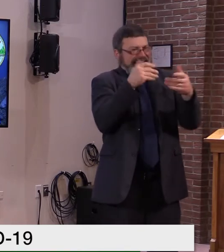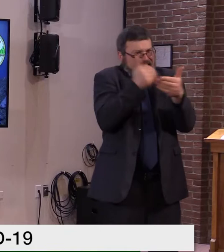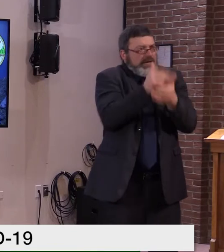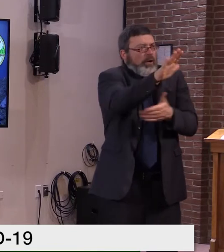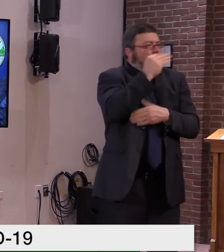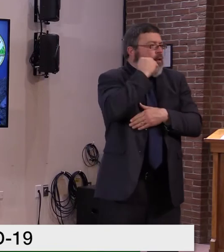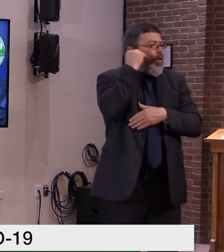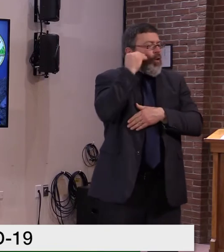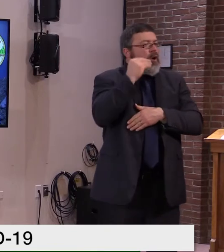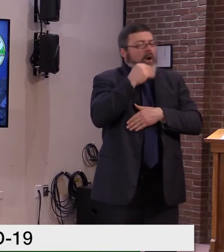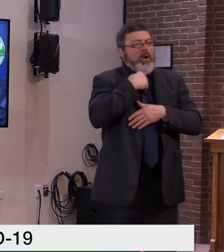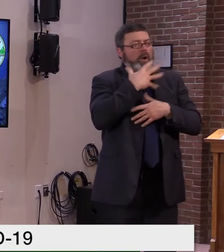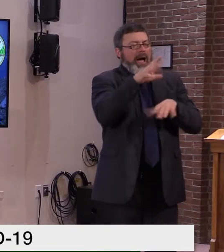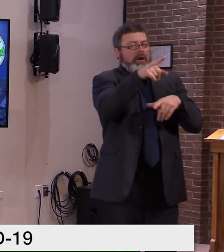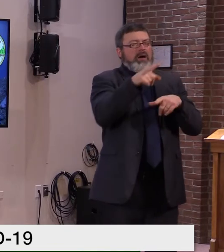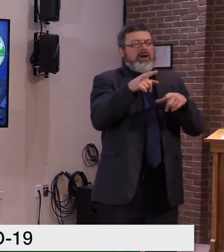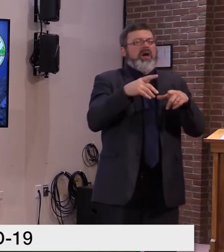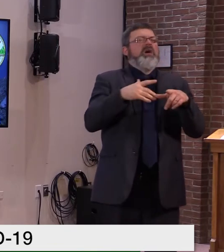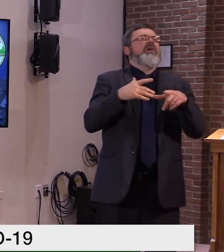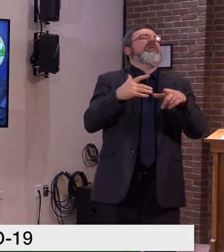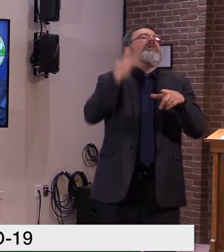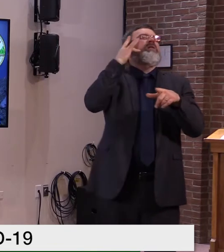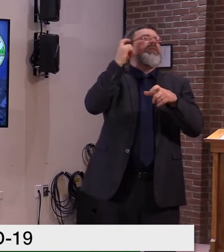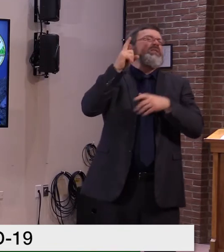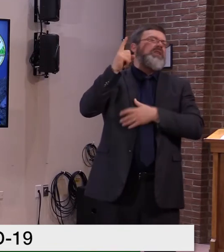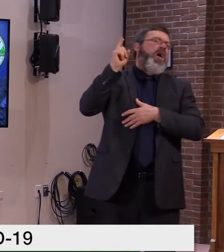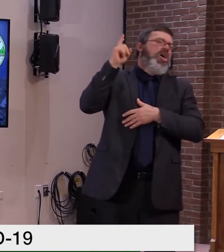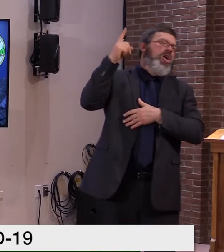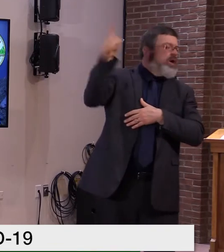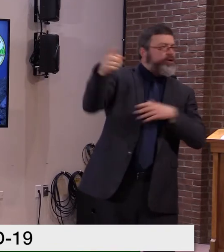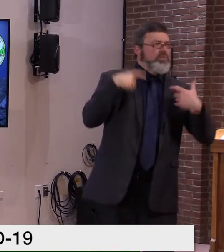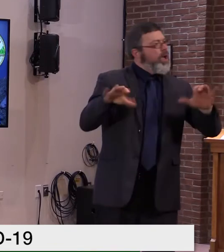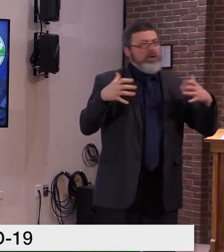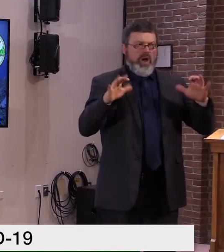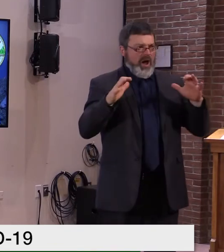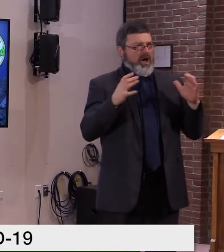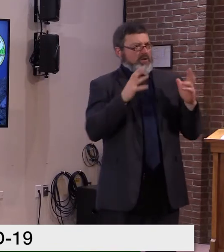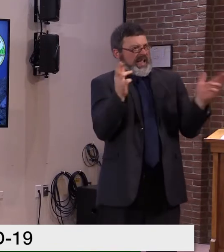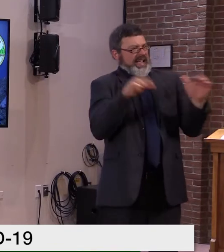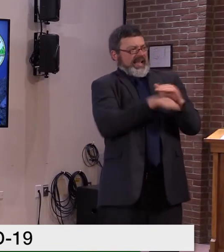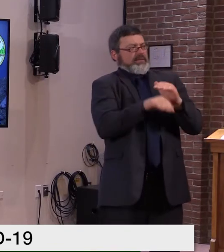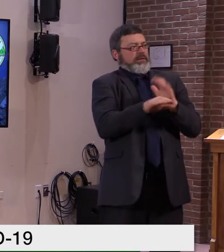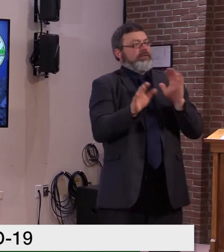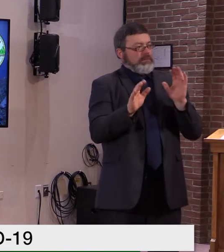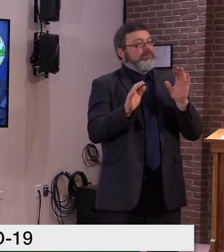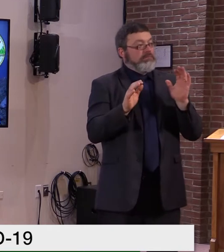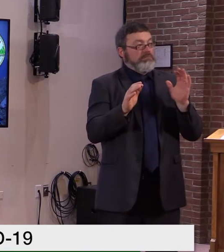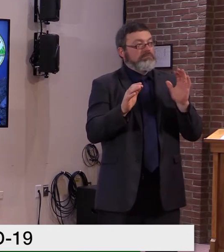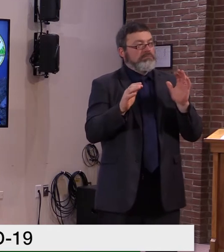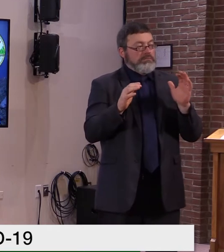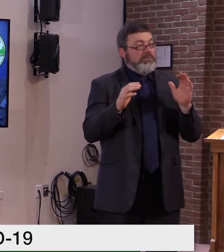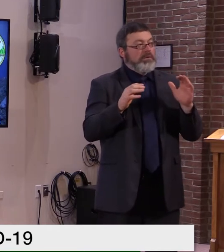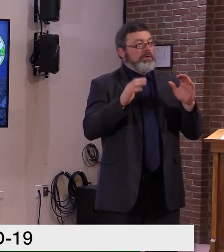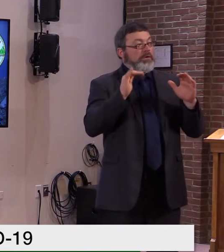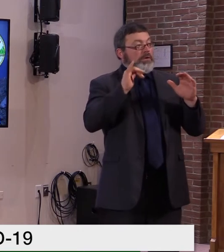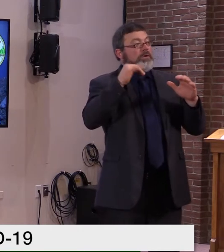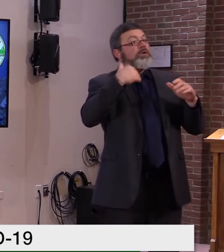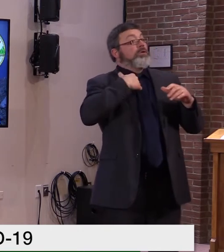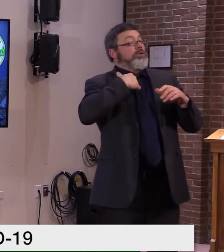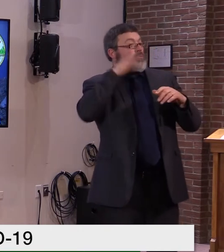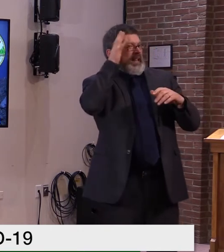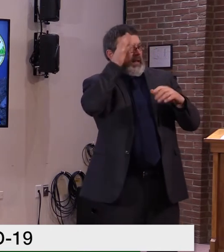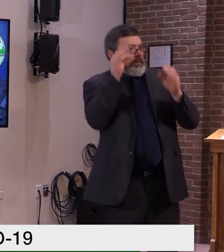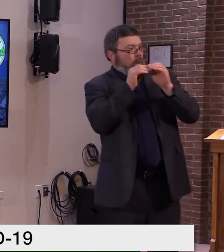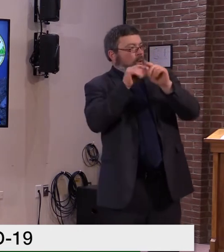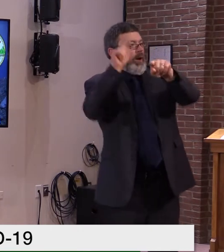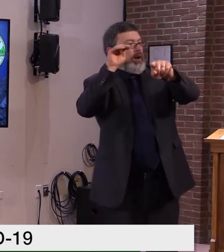list in the weeks to come in places like Hardwick and Springfield and Morrisville and Island Pond, and coming up